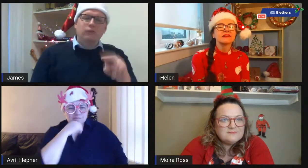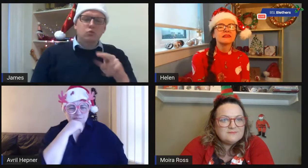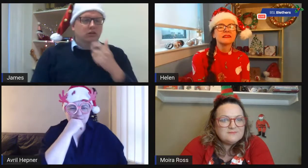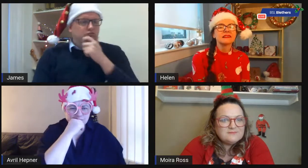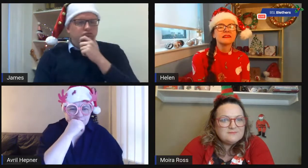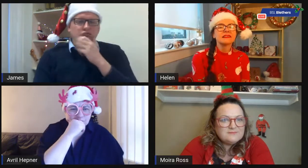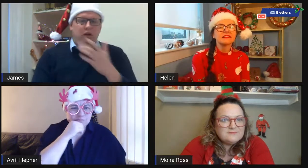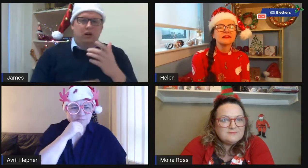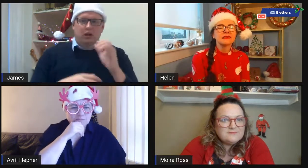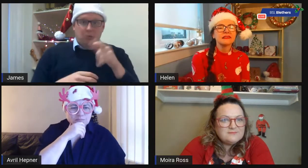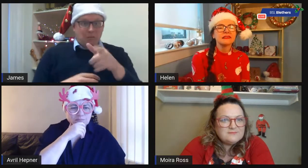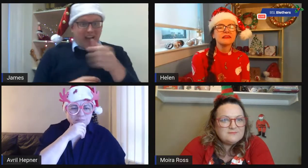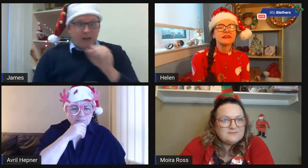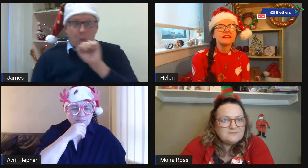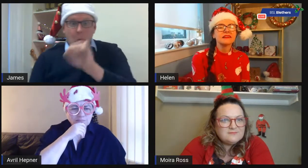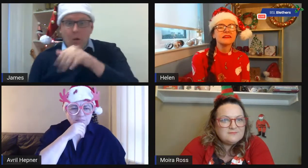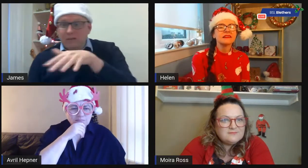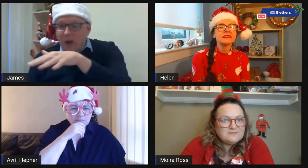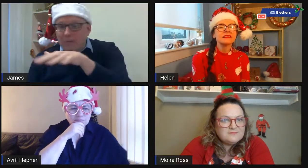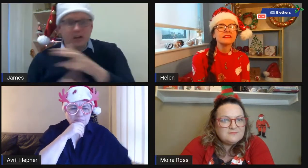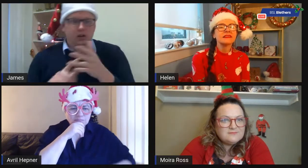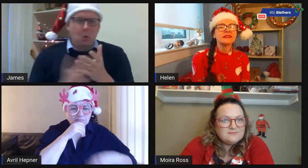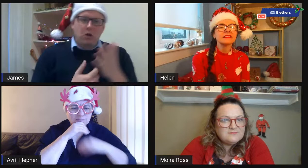on Christmas Eve in the afternoon.